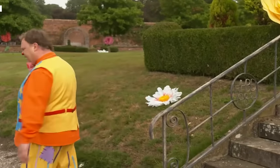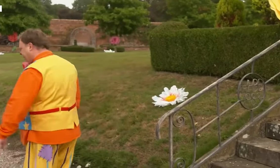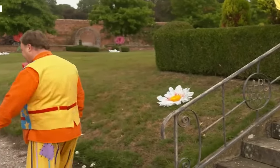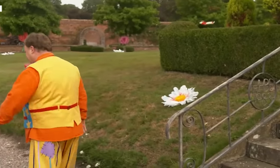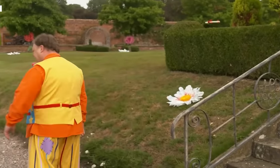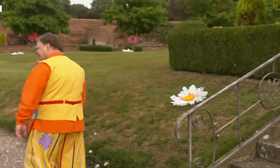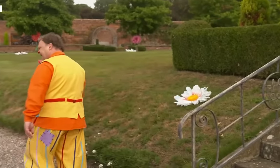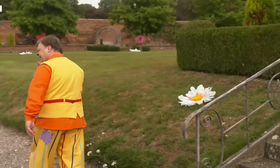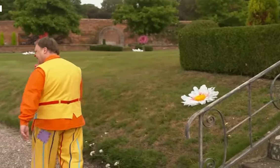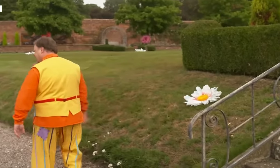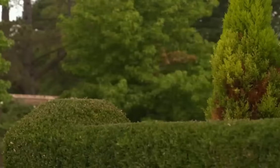Trampoline.